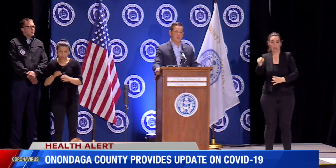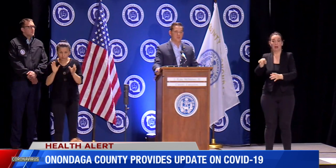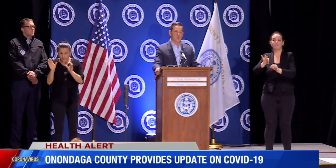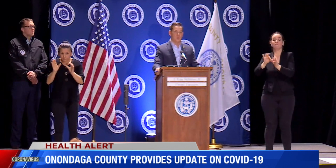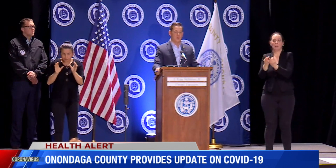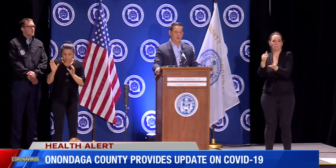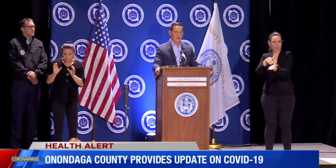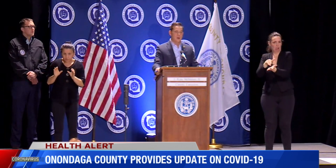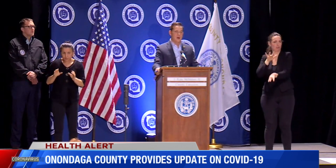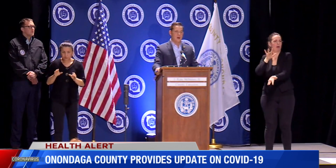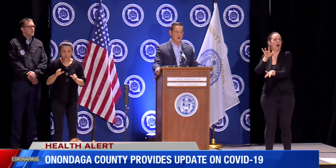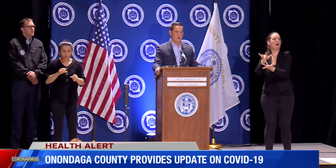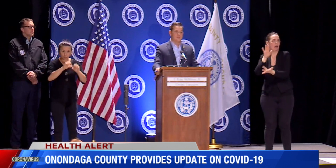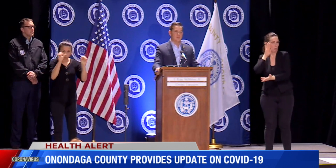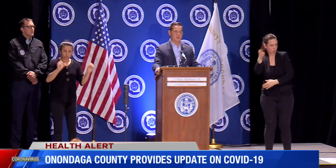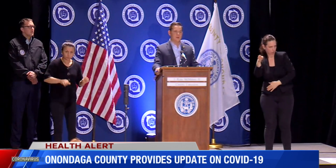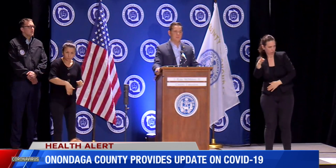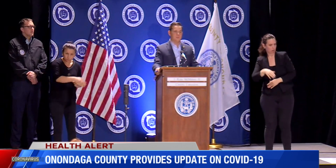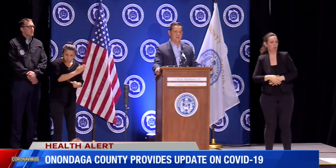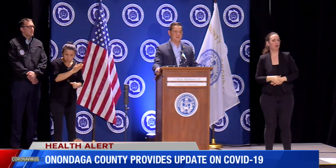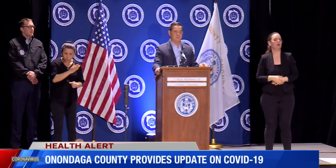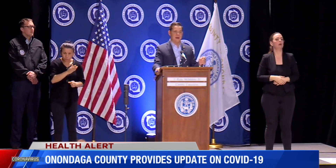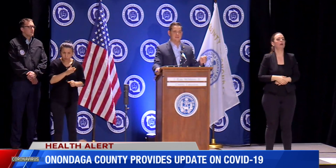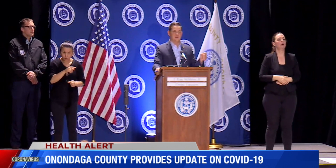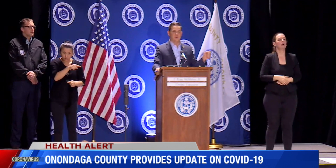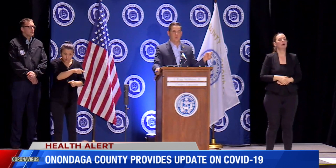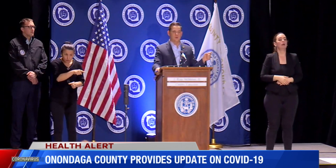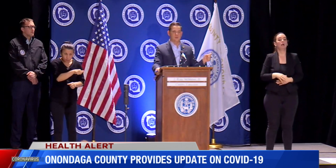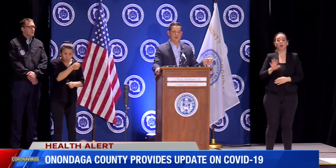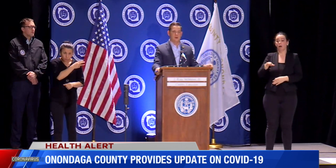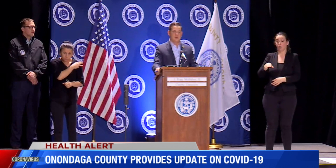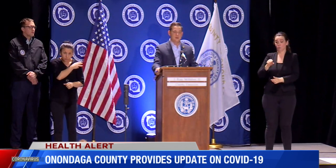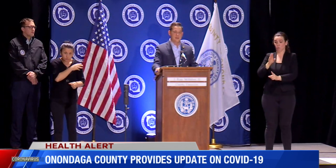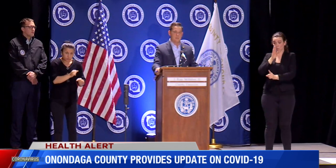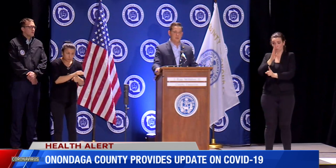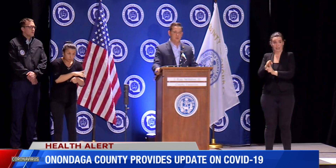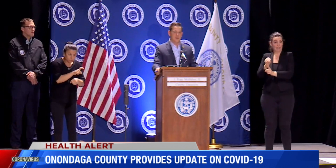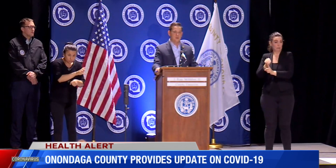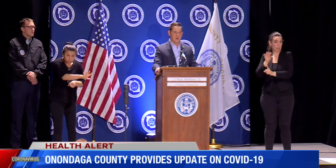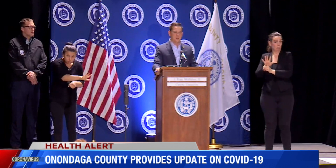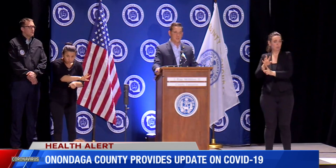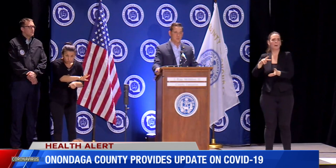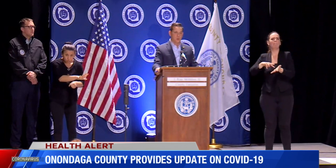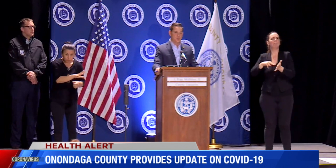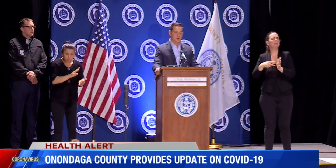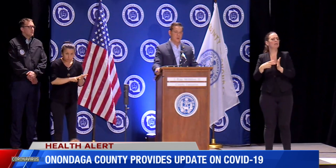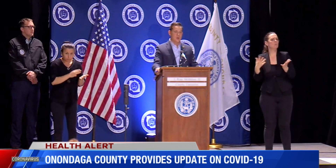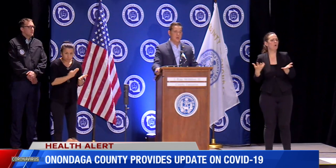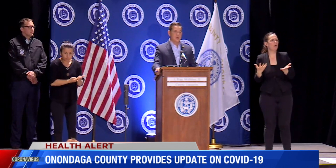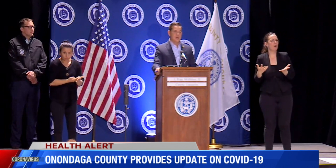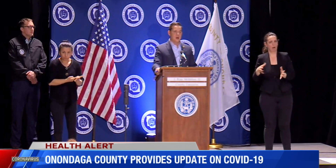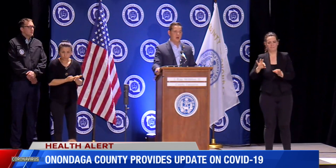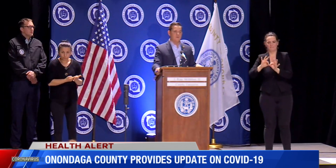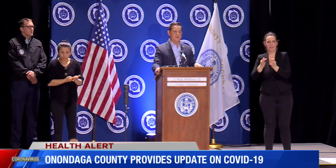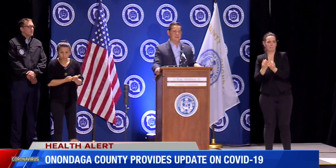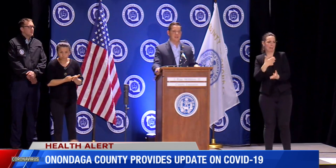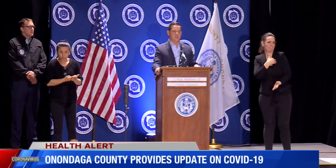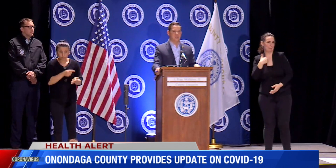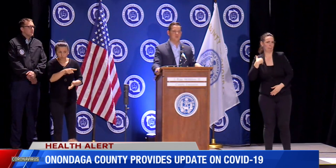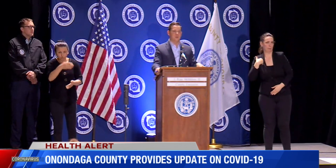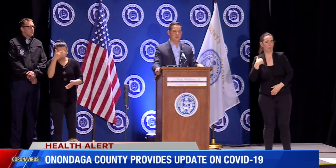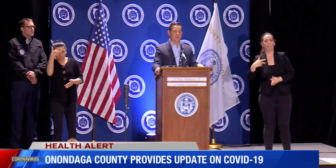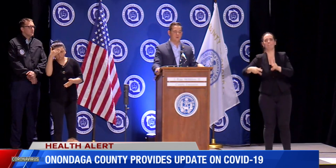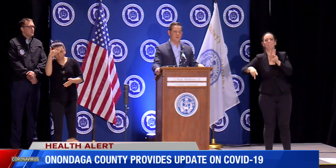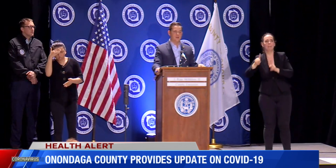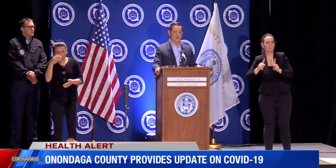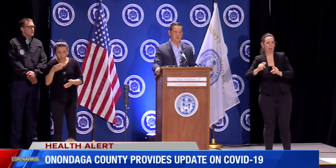a store when somebody tested positive who works there does not mean you've had direct exposure. In our